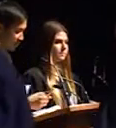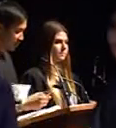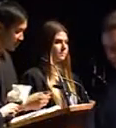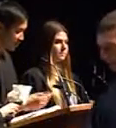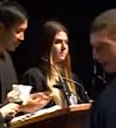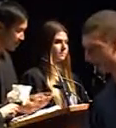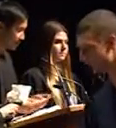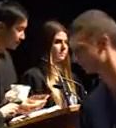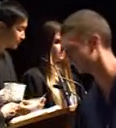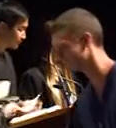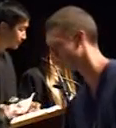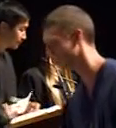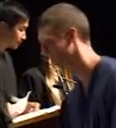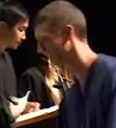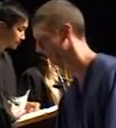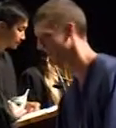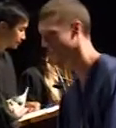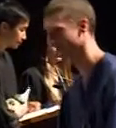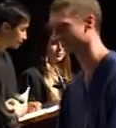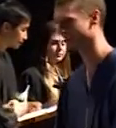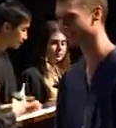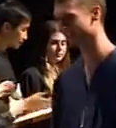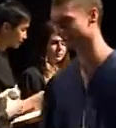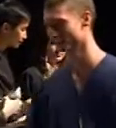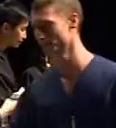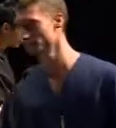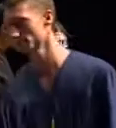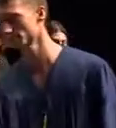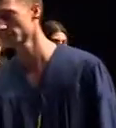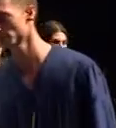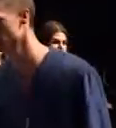Mojib Atai.